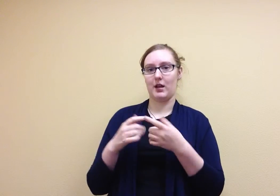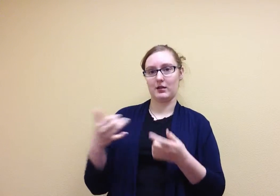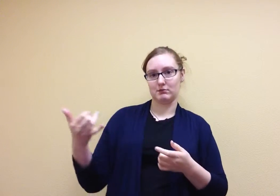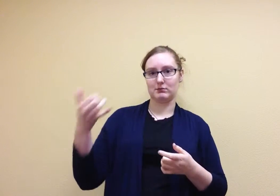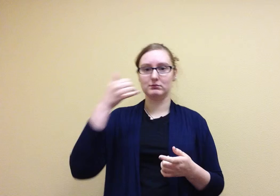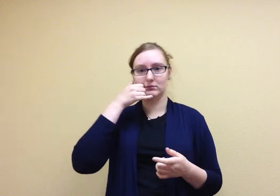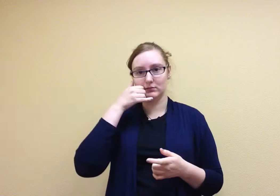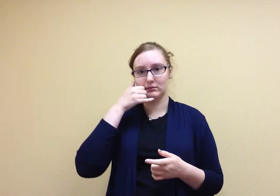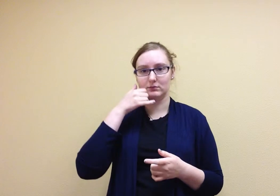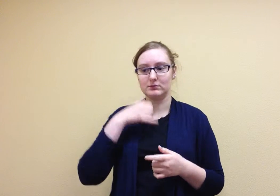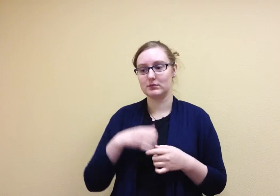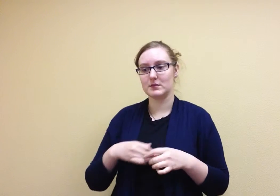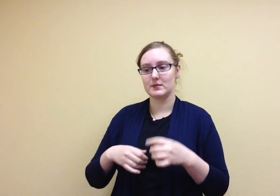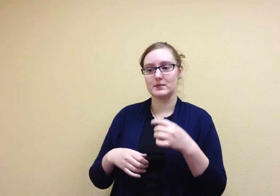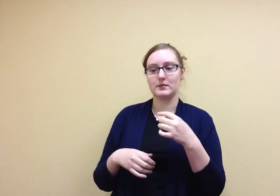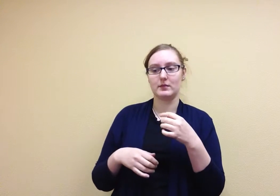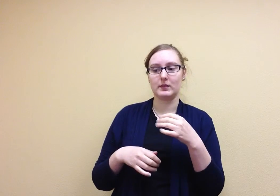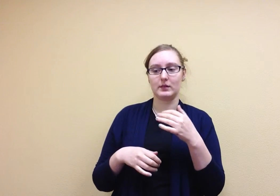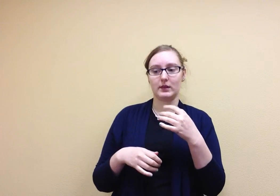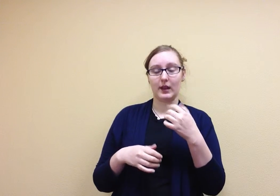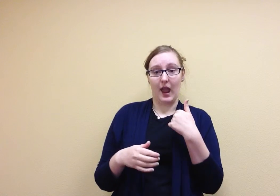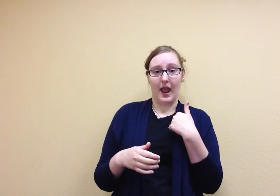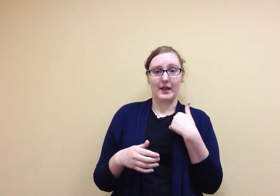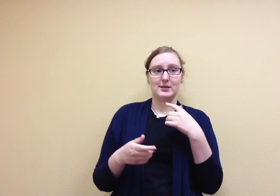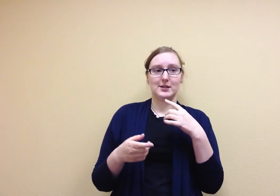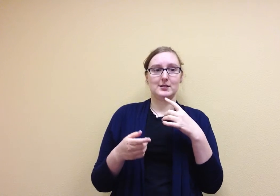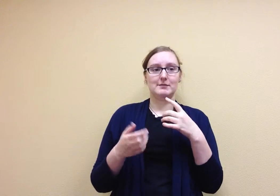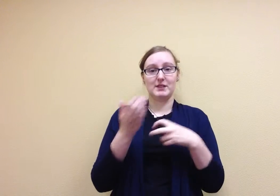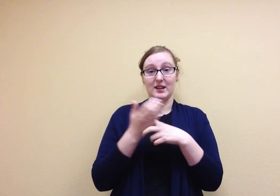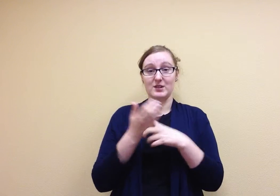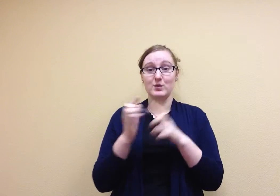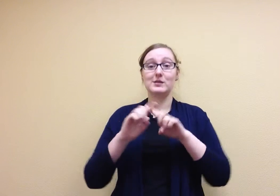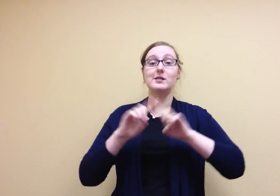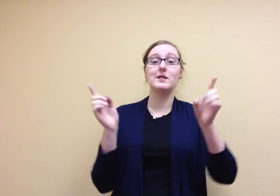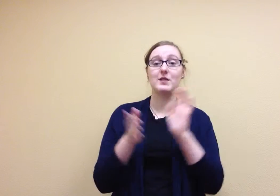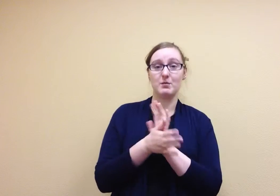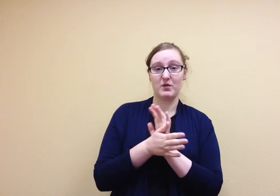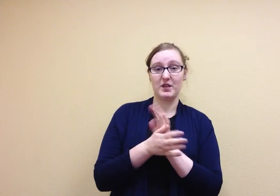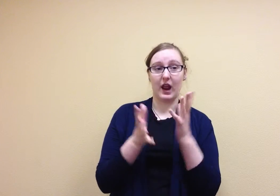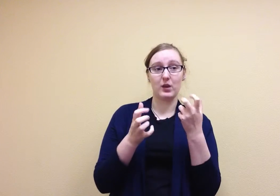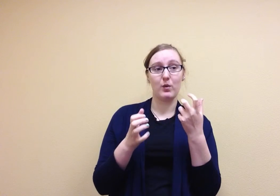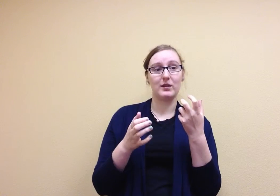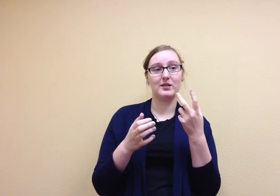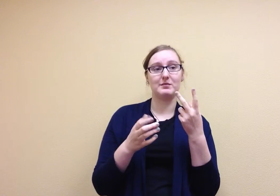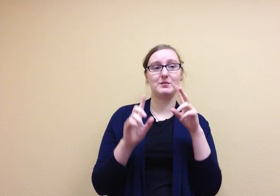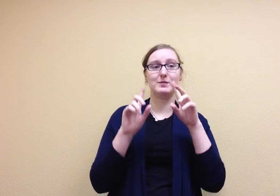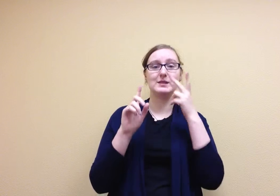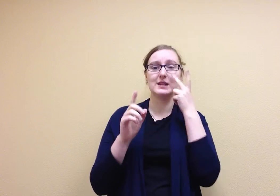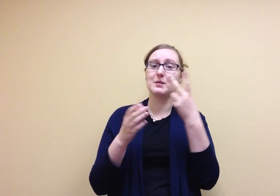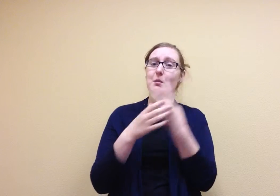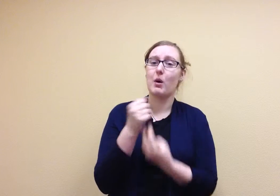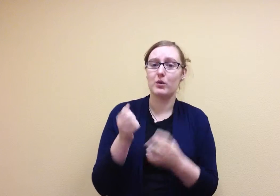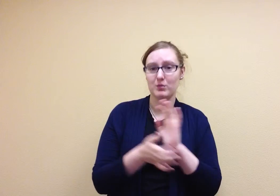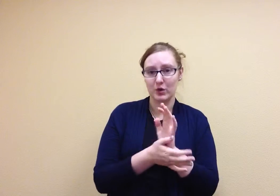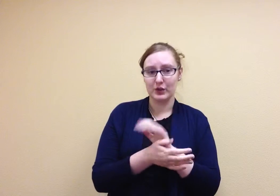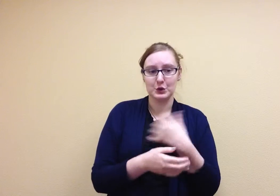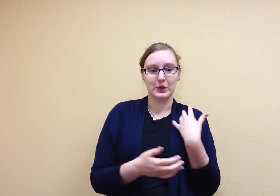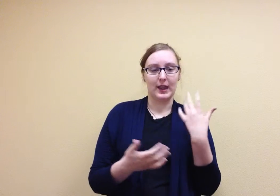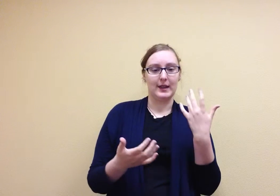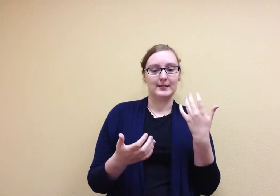school has tickets to a different movie. And you want to go see that one too. You don't know which one you want to go with,